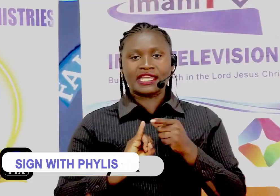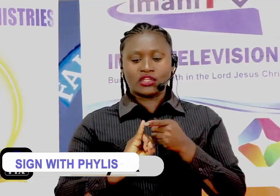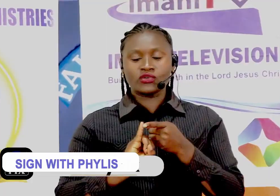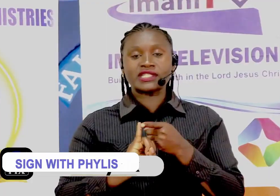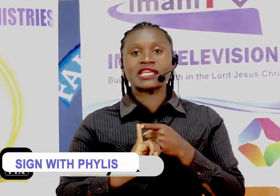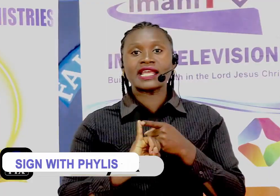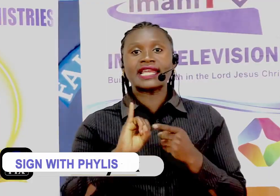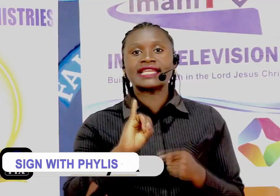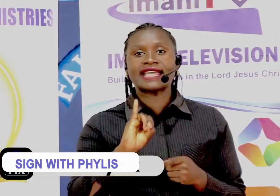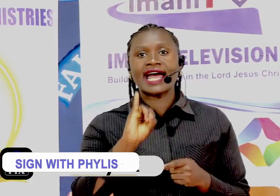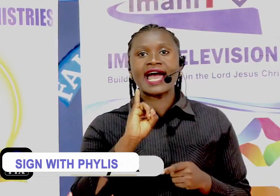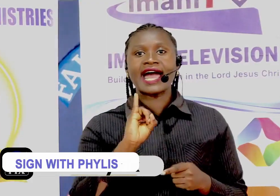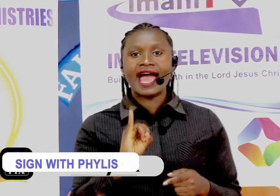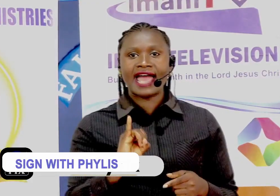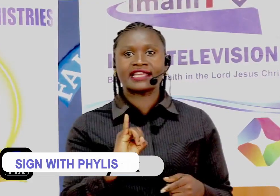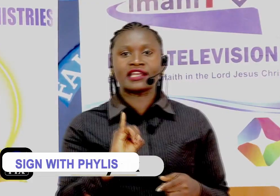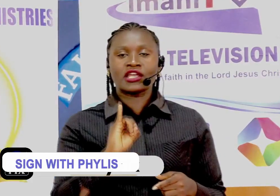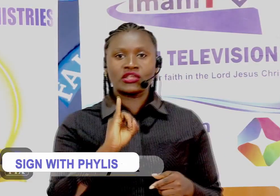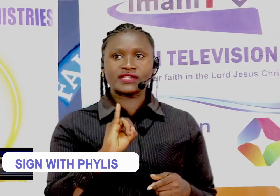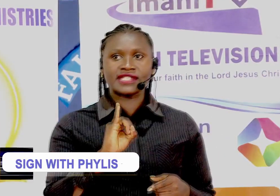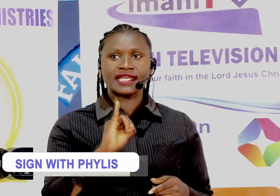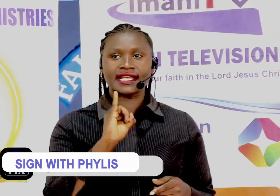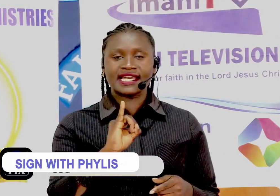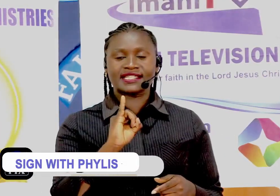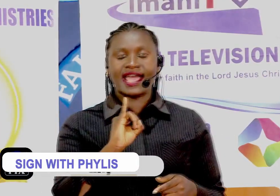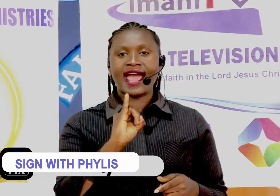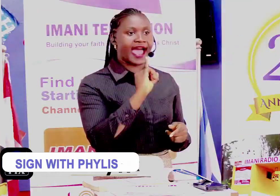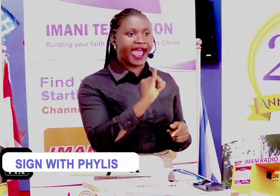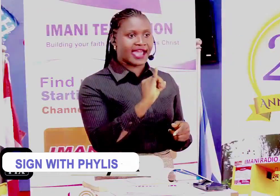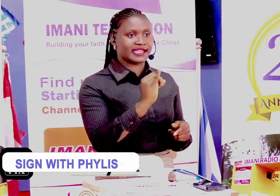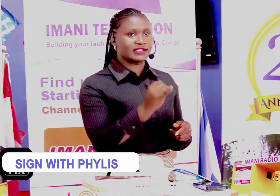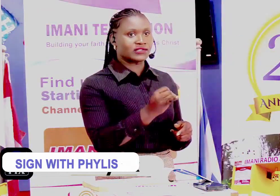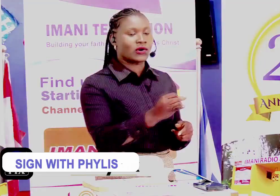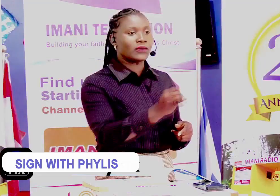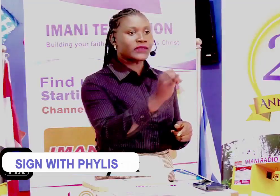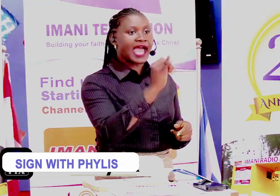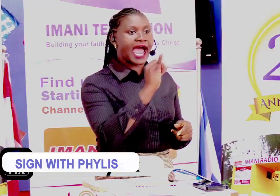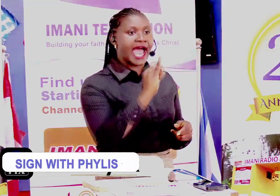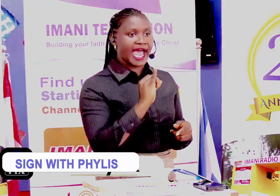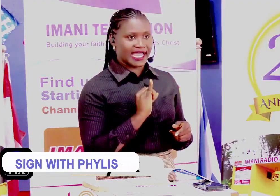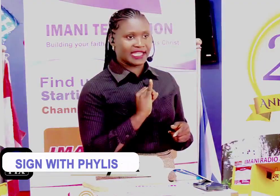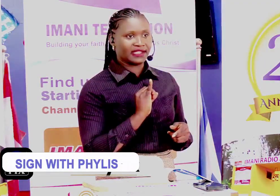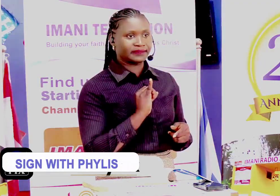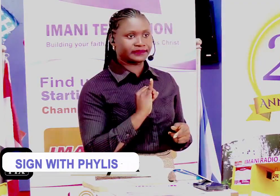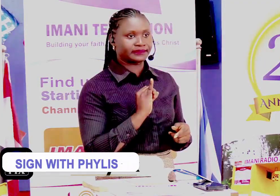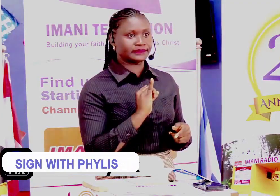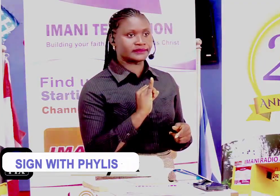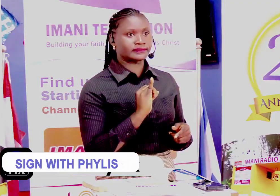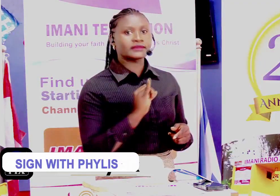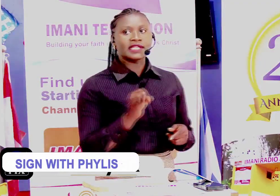using letter I, using letter I. So I, this